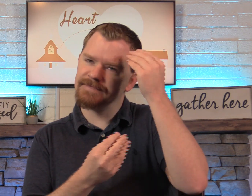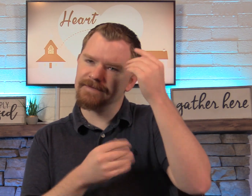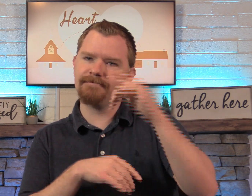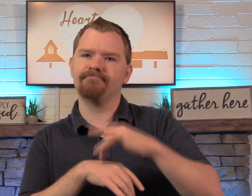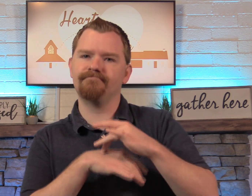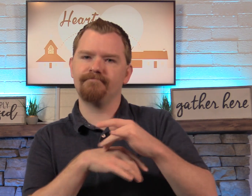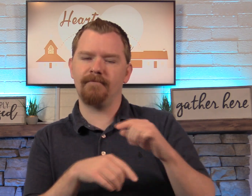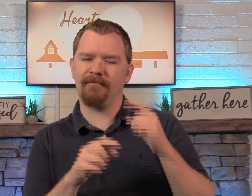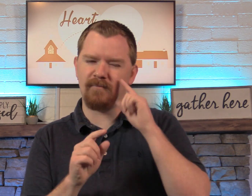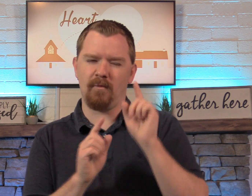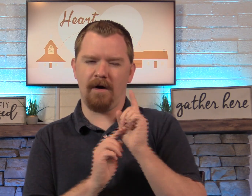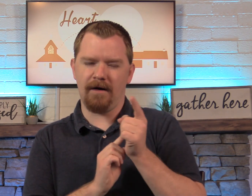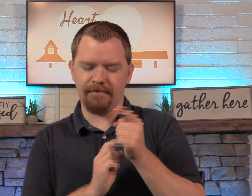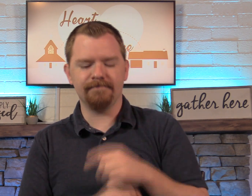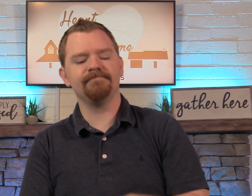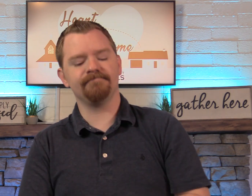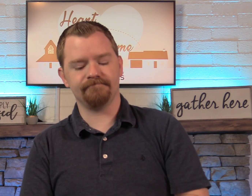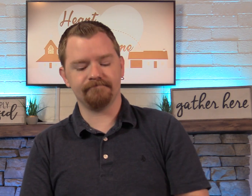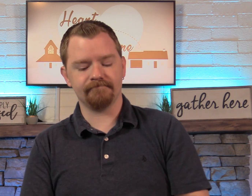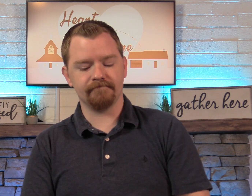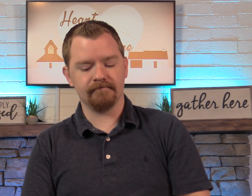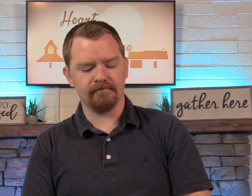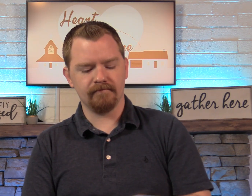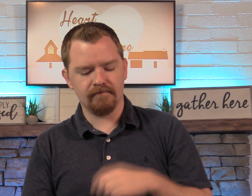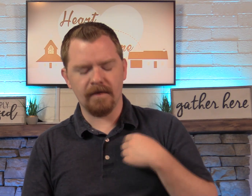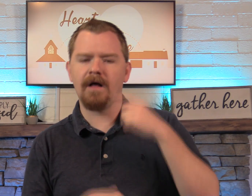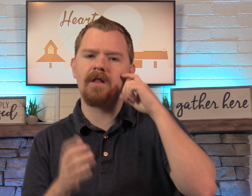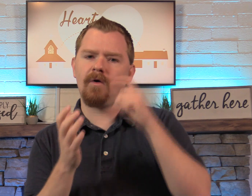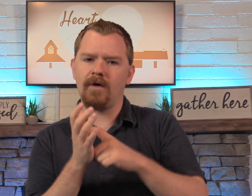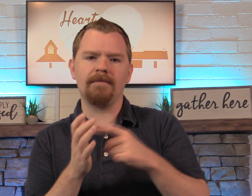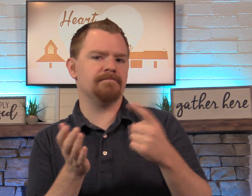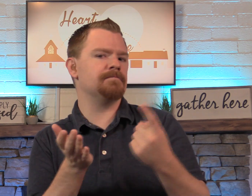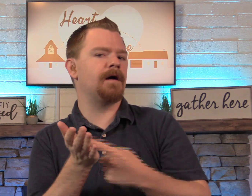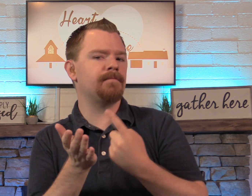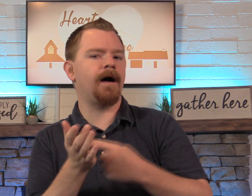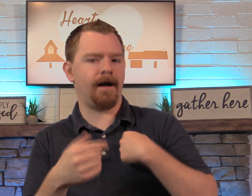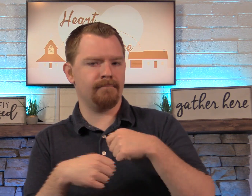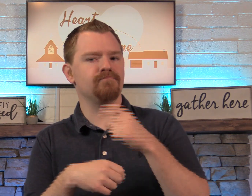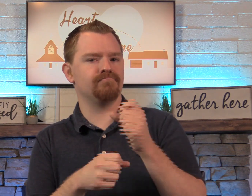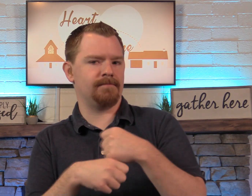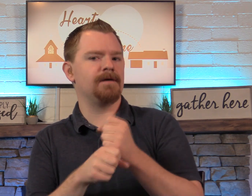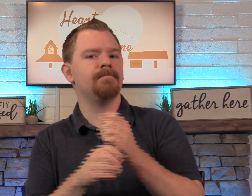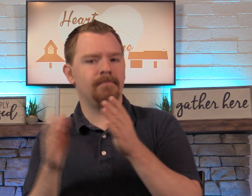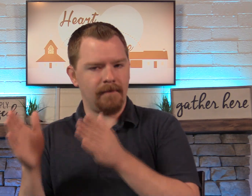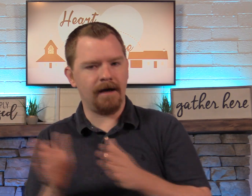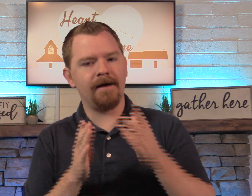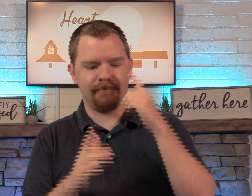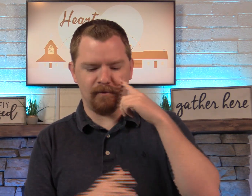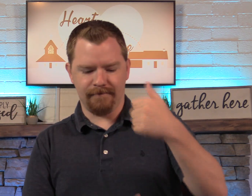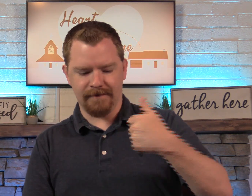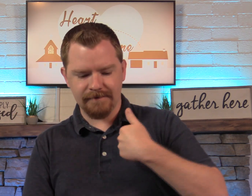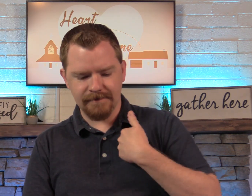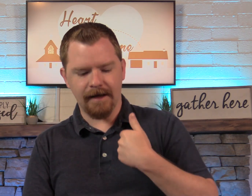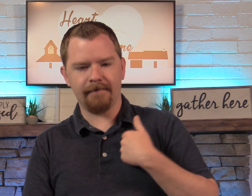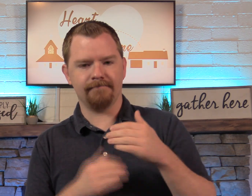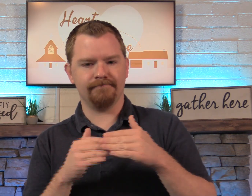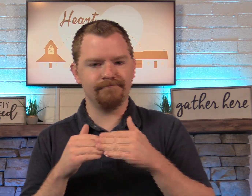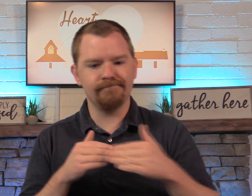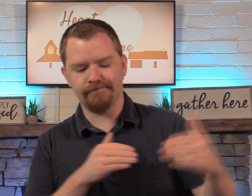I want to share something with you, and I've been thinking about it for a while. I notice sometimes I make